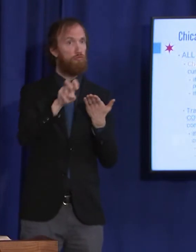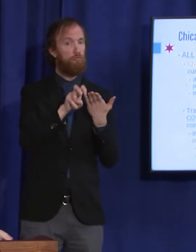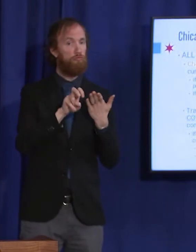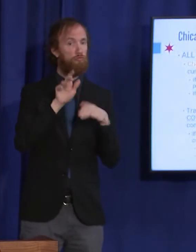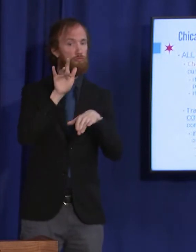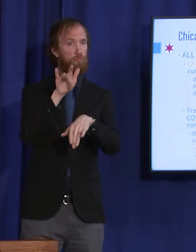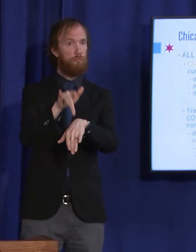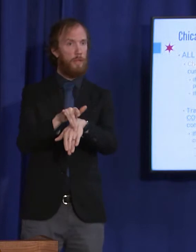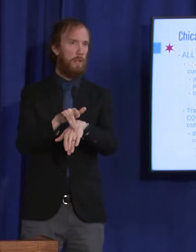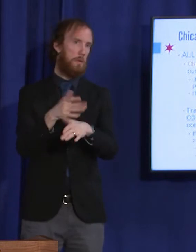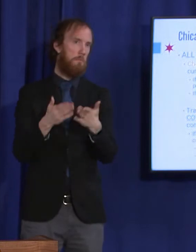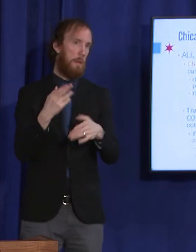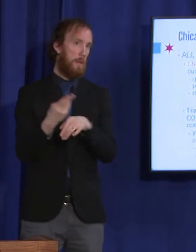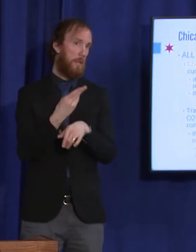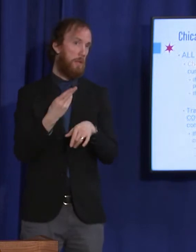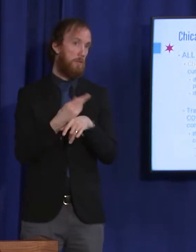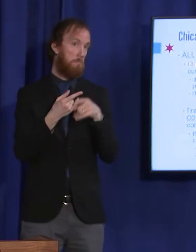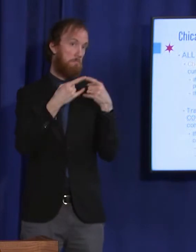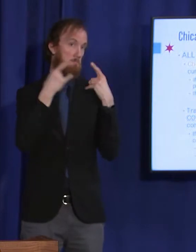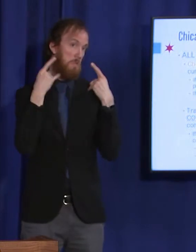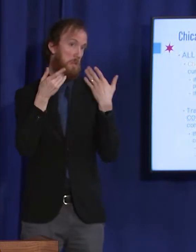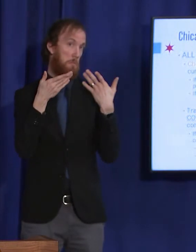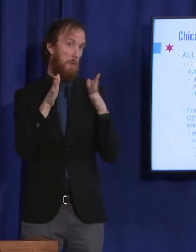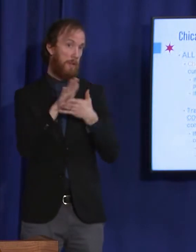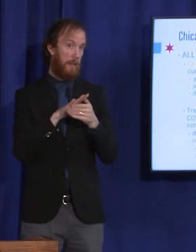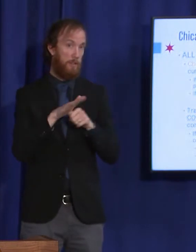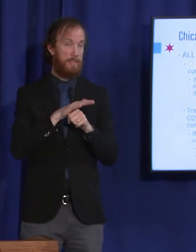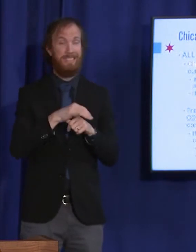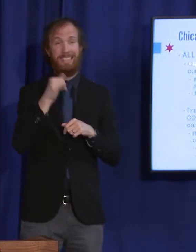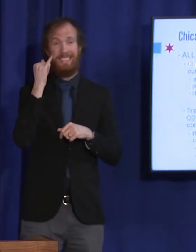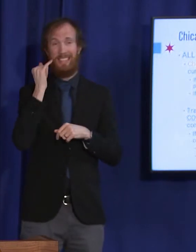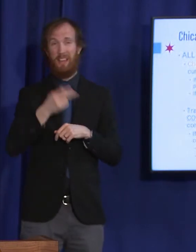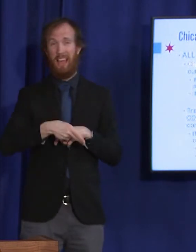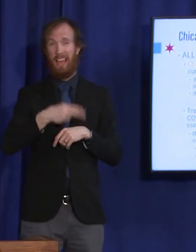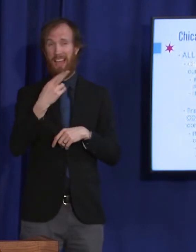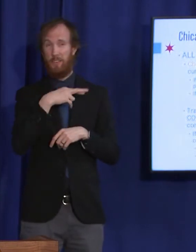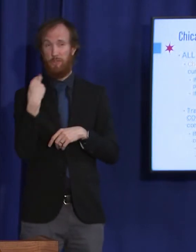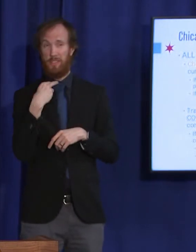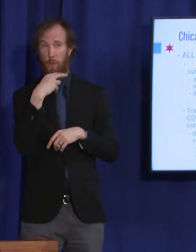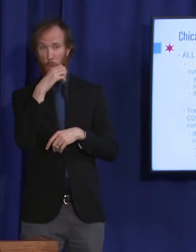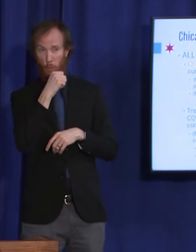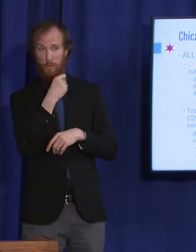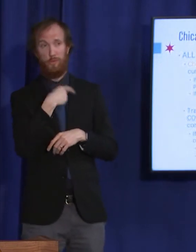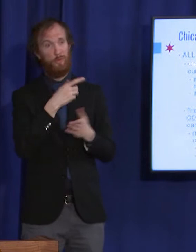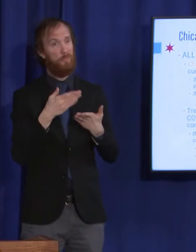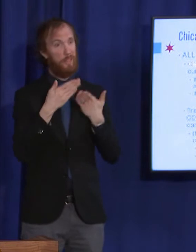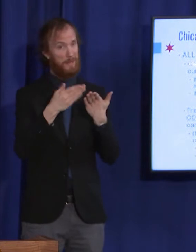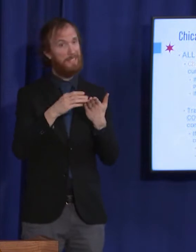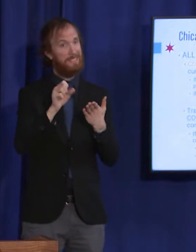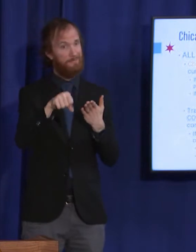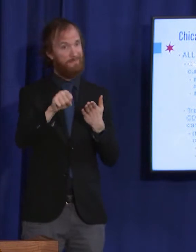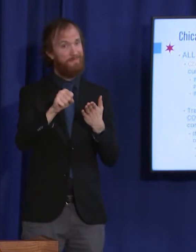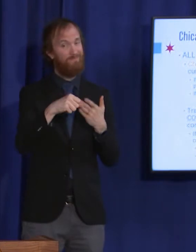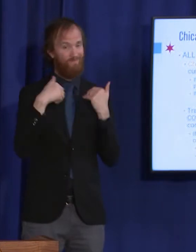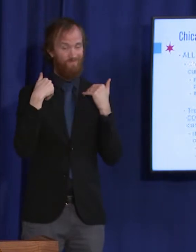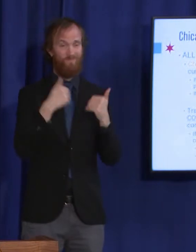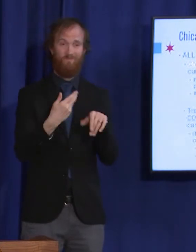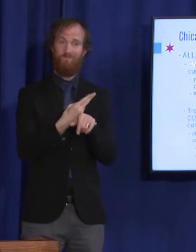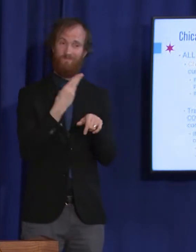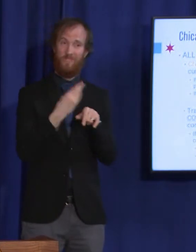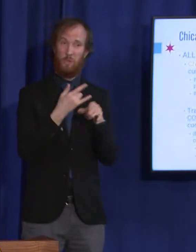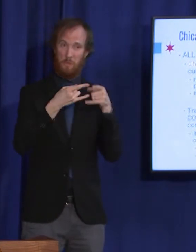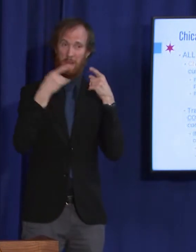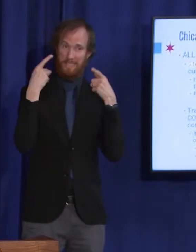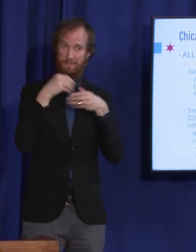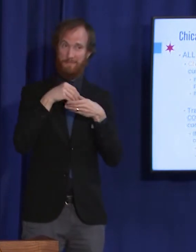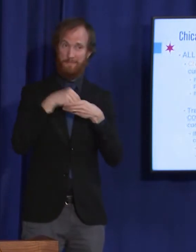public places. If they are high risk or orange, we recommend you wear a mask in indoor public places. That is CDC guidance.